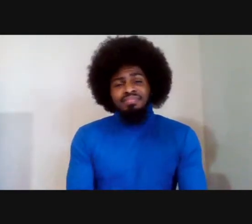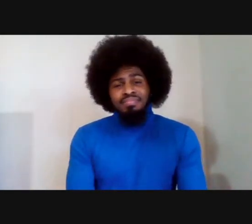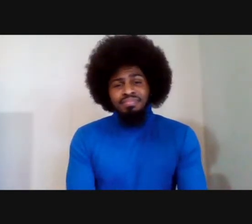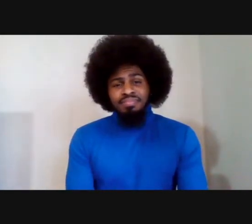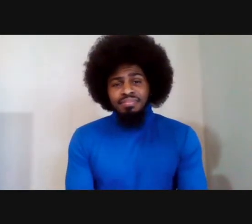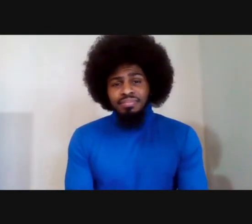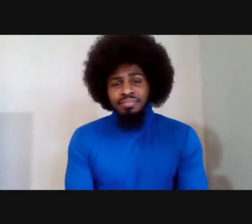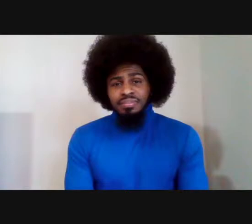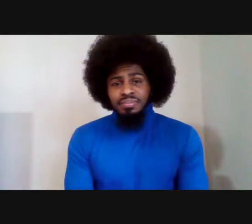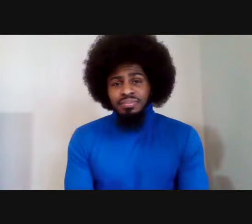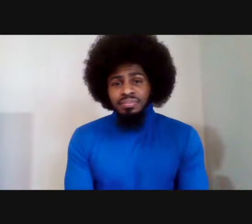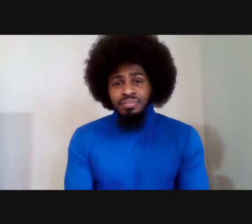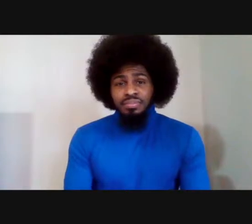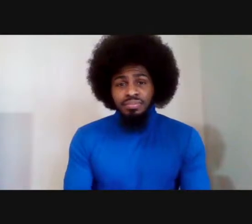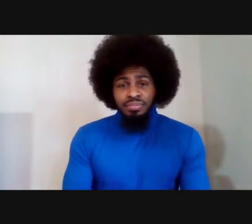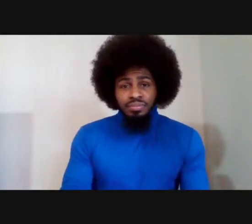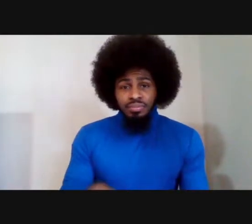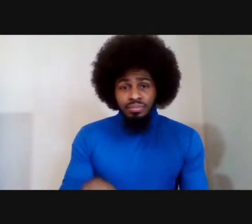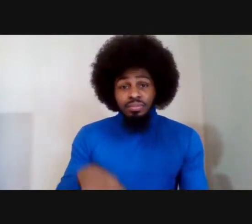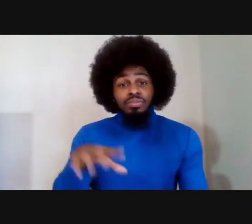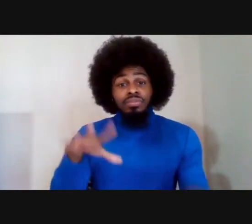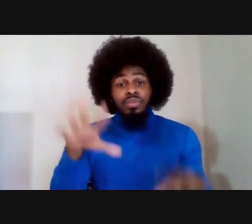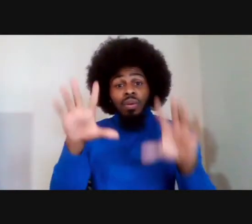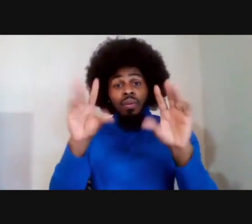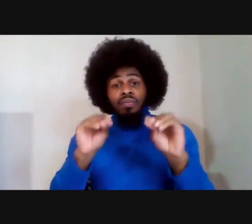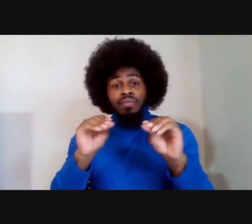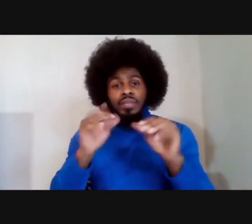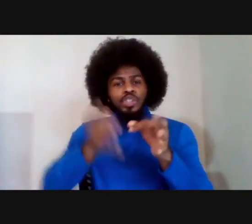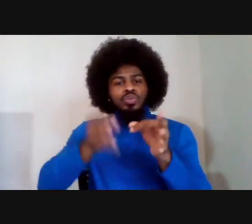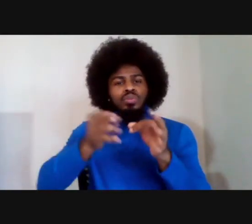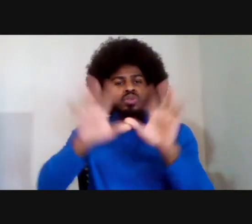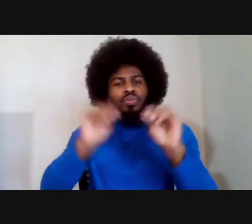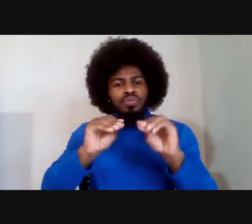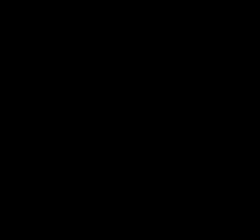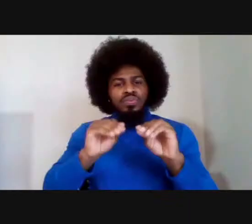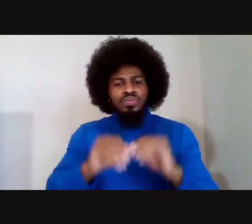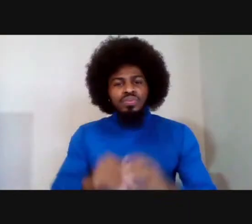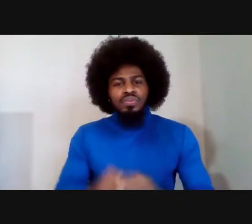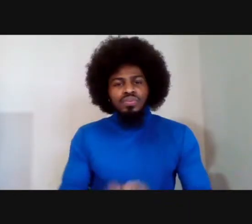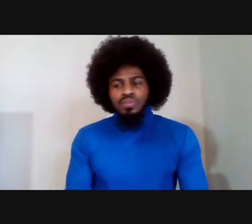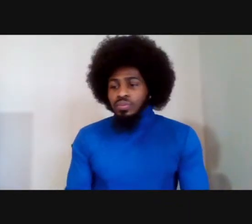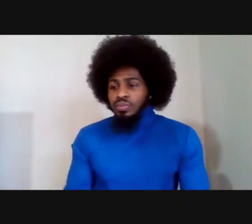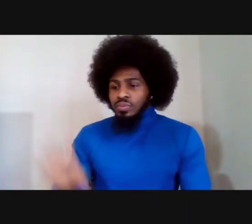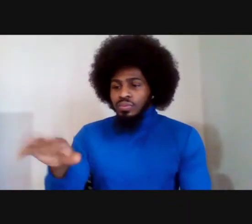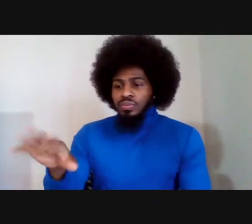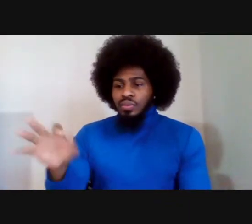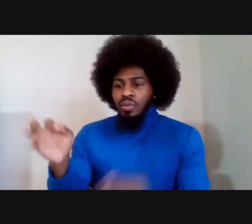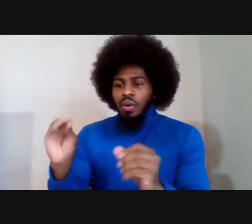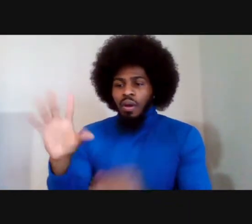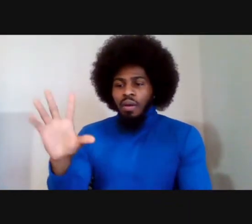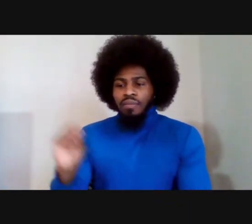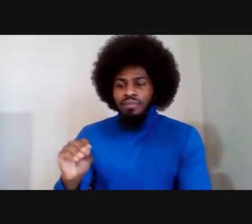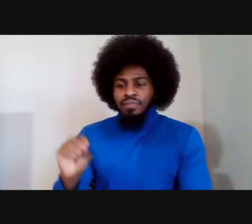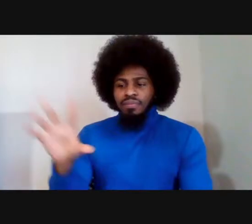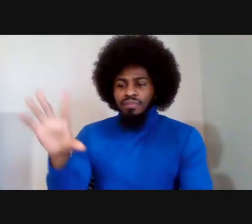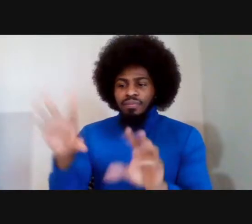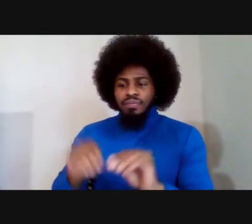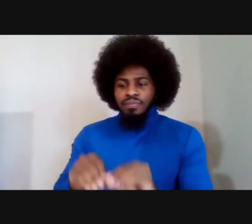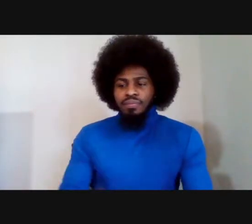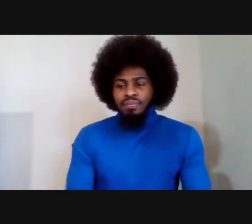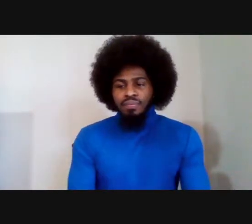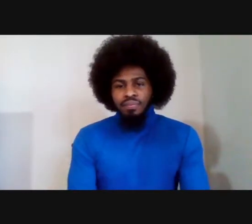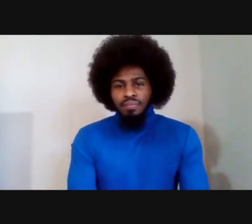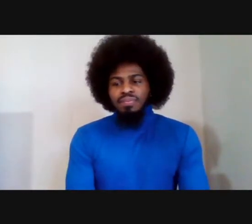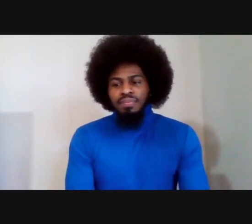all right, so I would love to ask you, put you on the spot, but it's time. But I think I'm gonna make you think about it. Who are